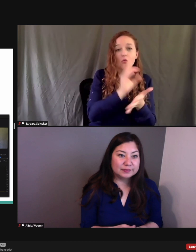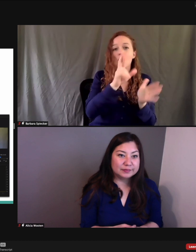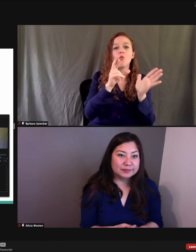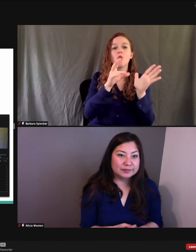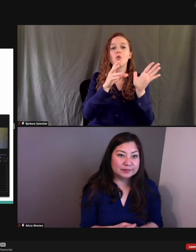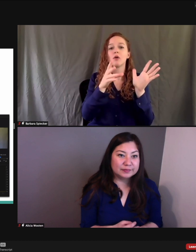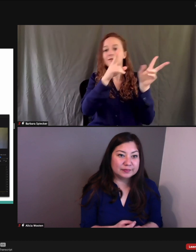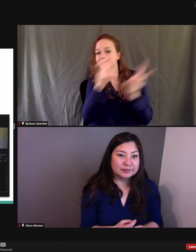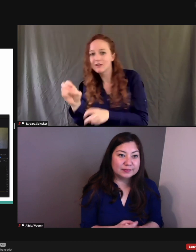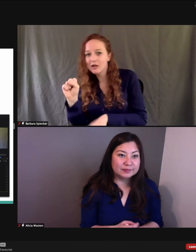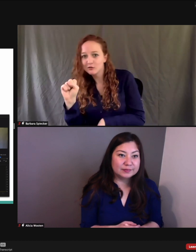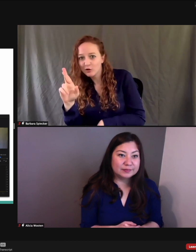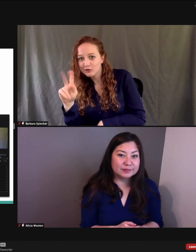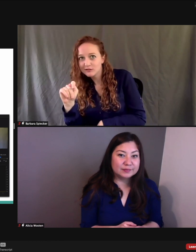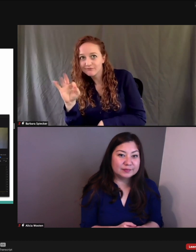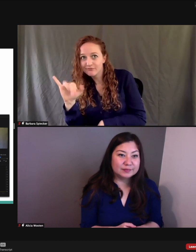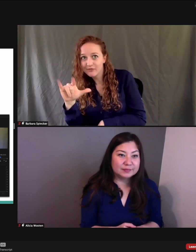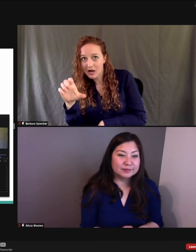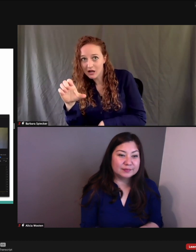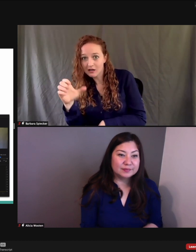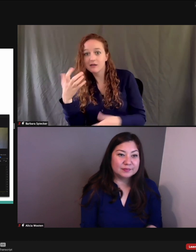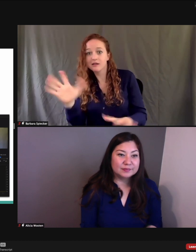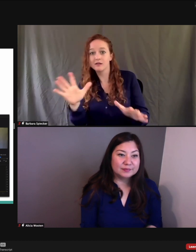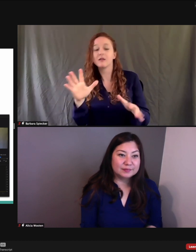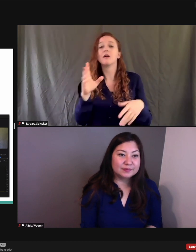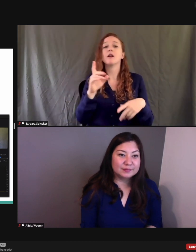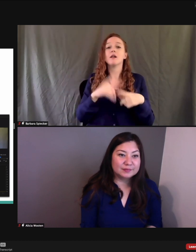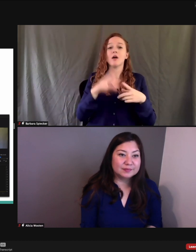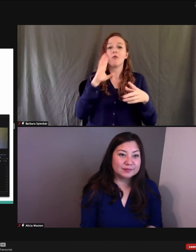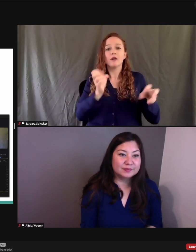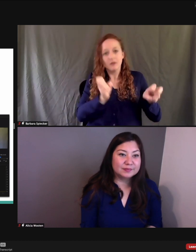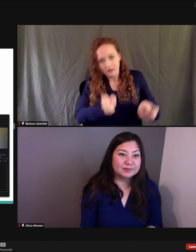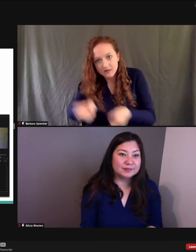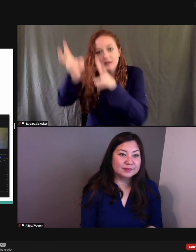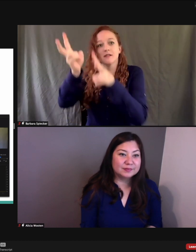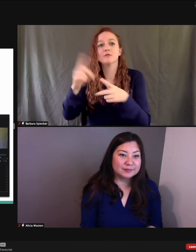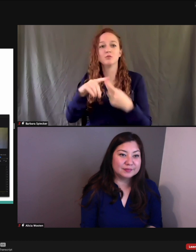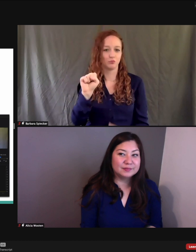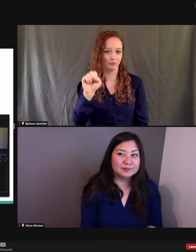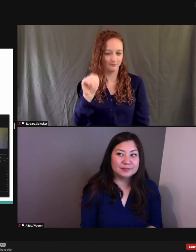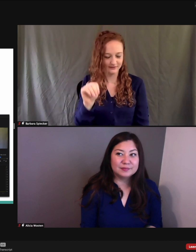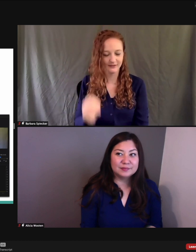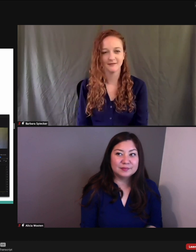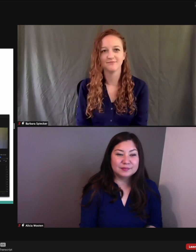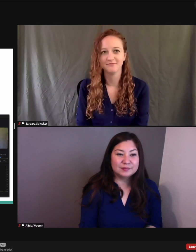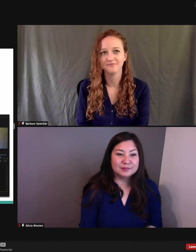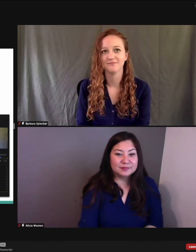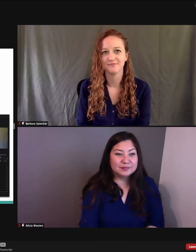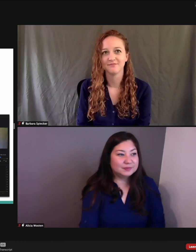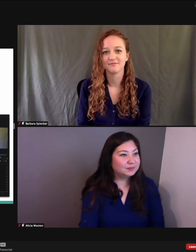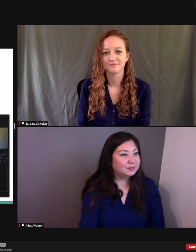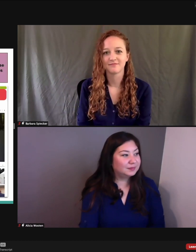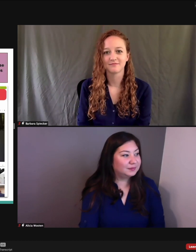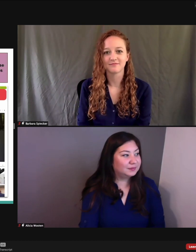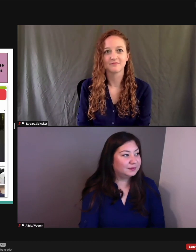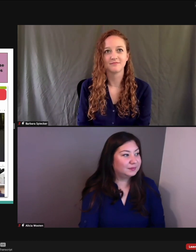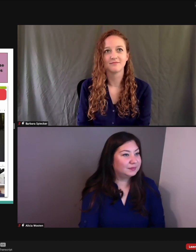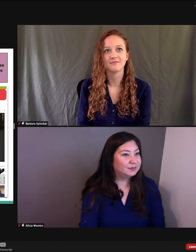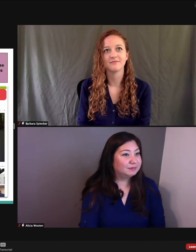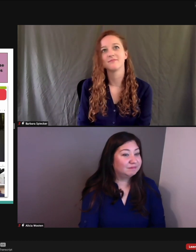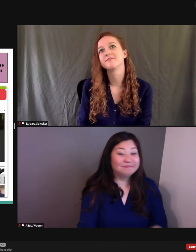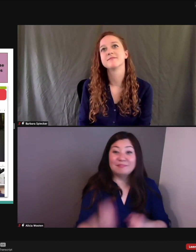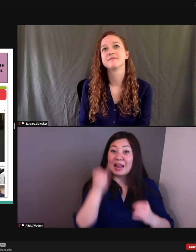unclearly, and so we'll go back and redo it. Once the film is edited and correct and ready to go, we'll use it in